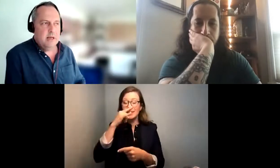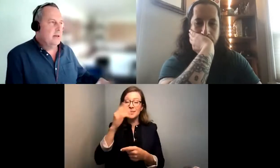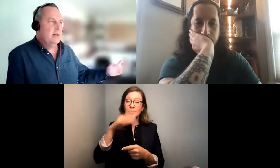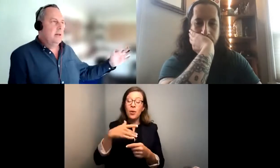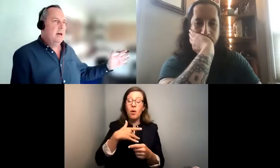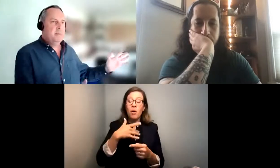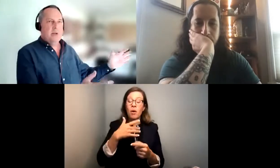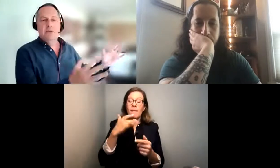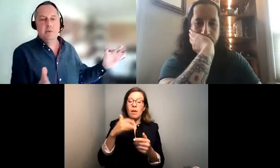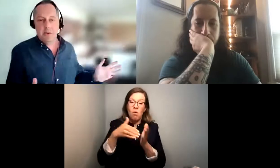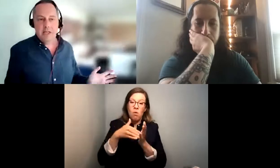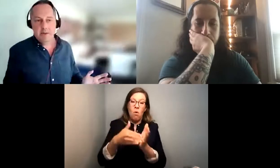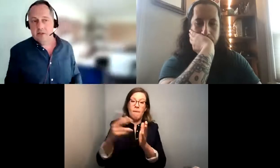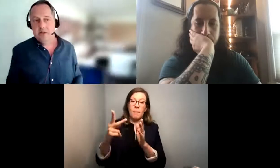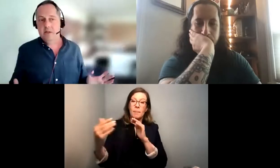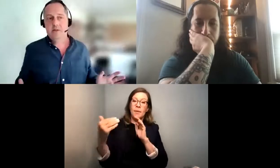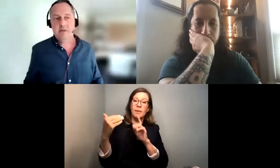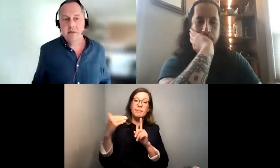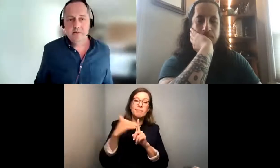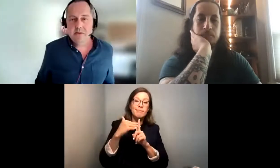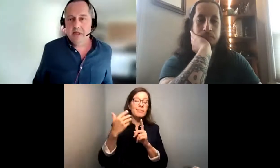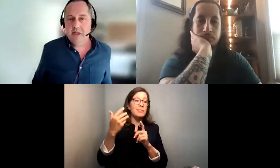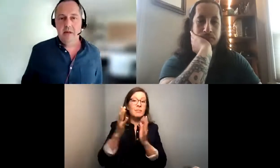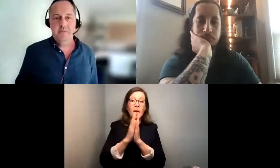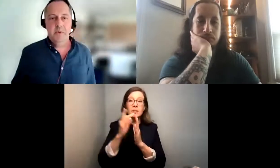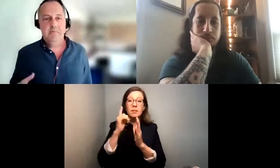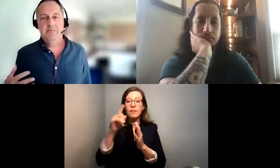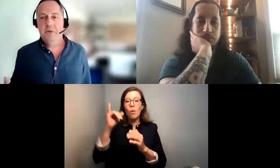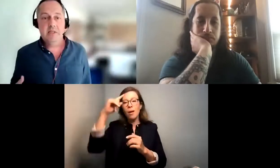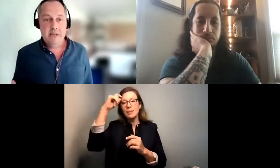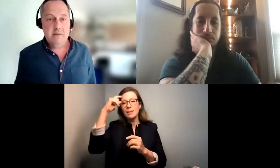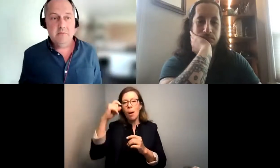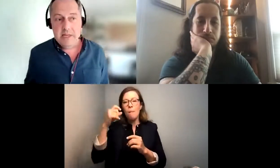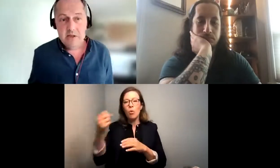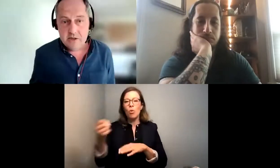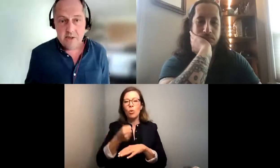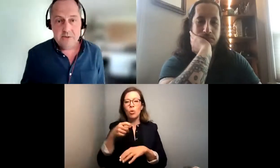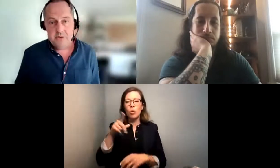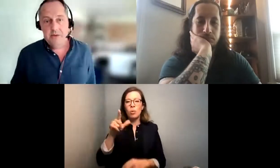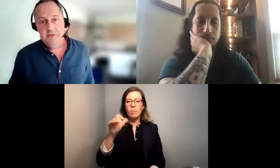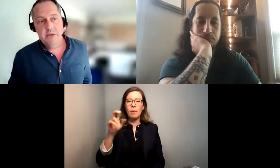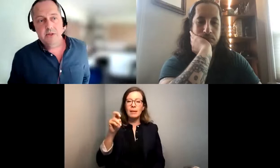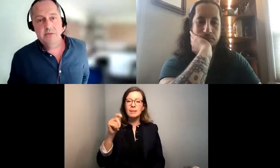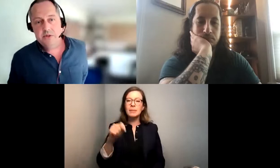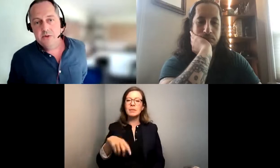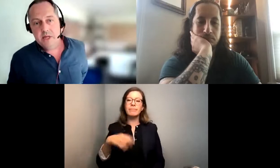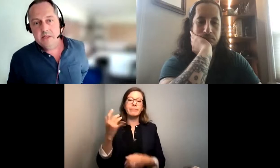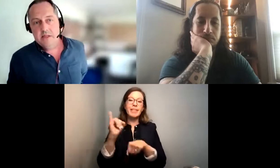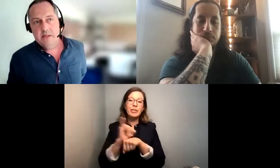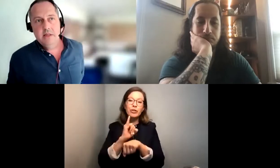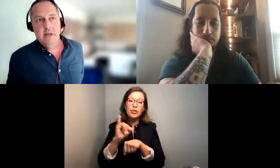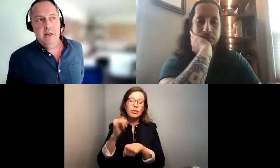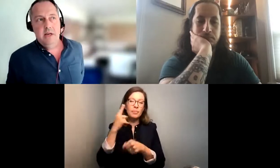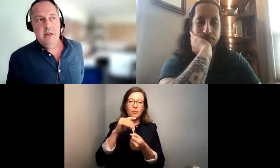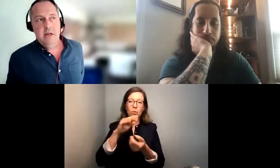by, you know, for summer placements and things like internships for school